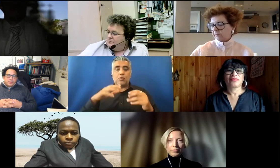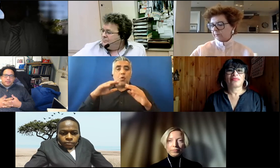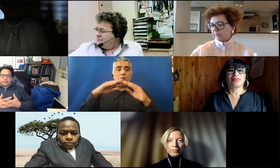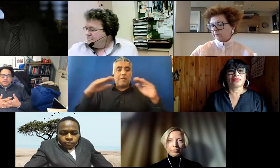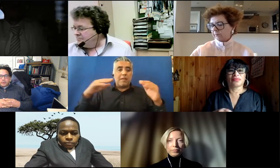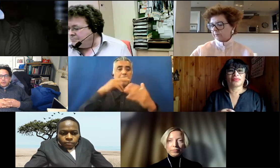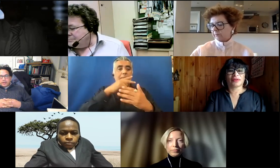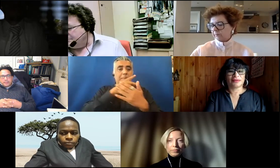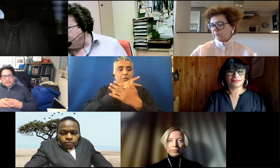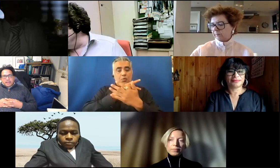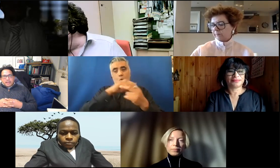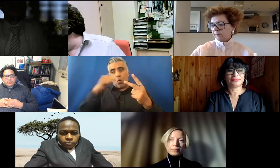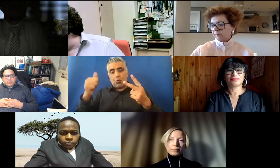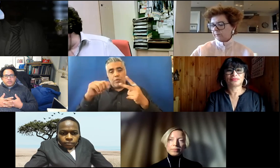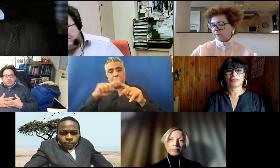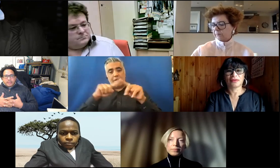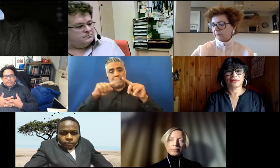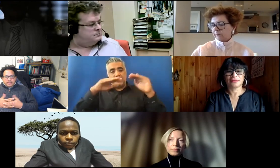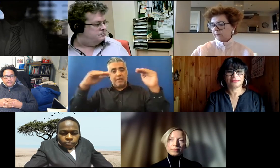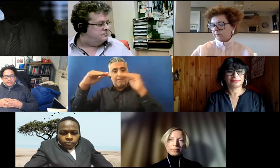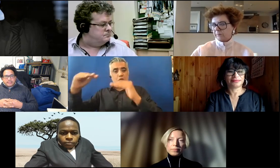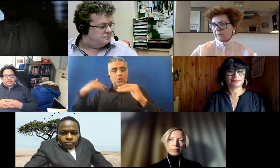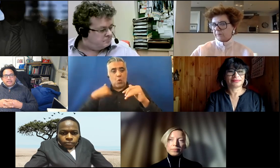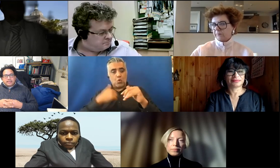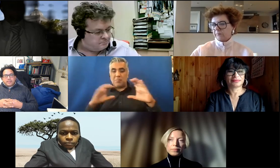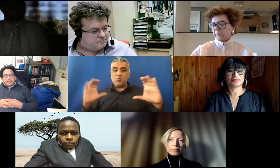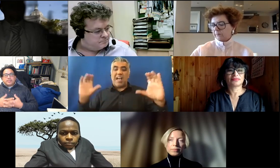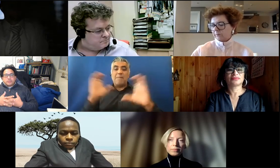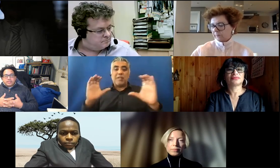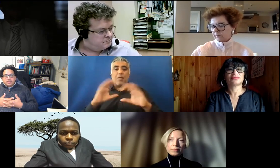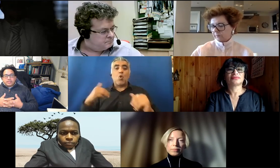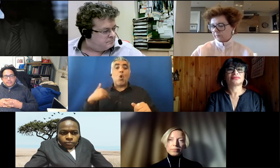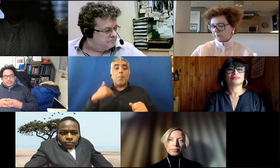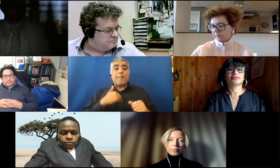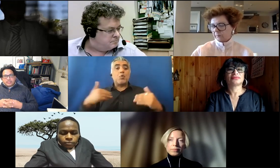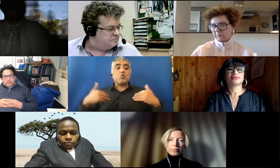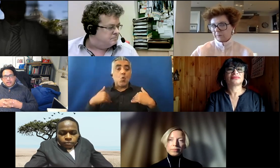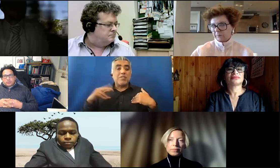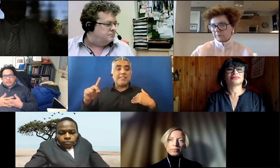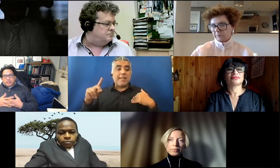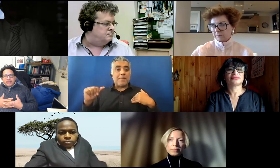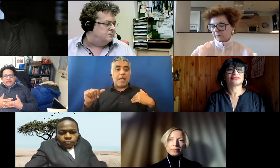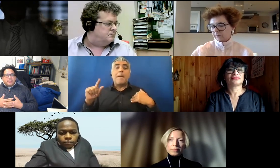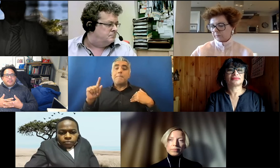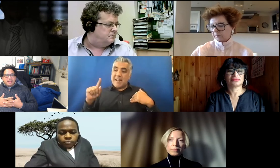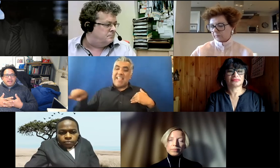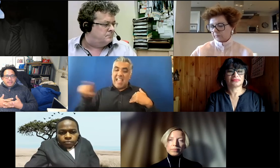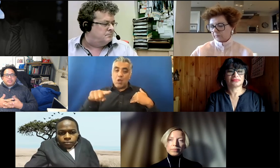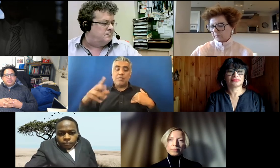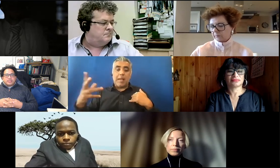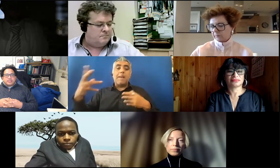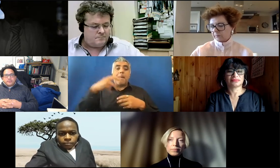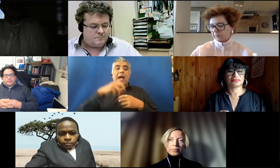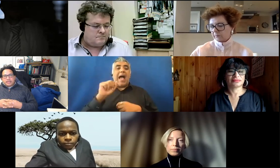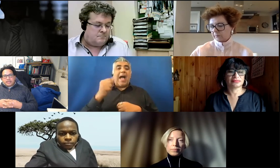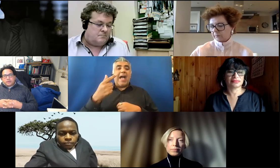and a PhD program where we're actually actively seeking members with disabilities to become agents